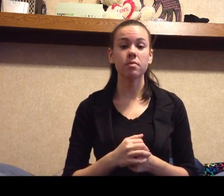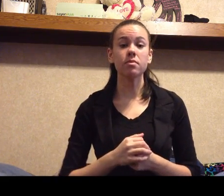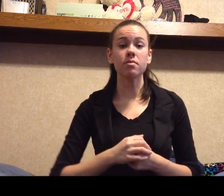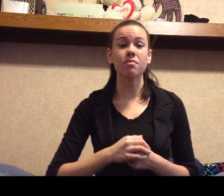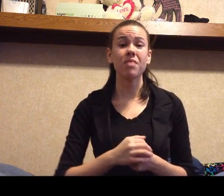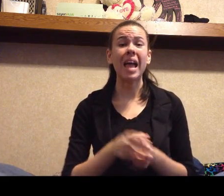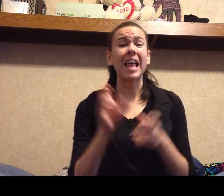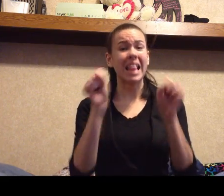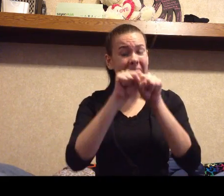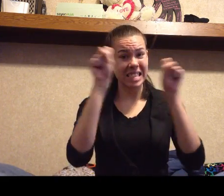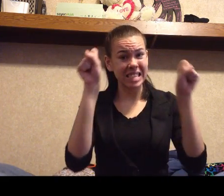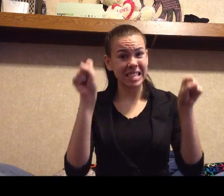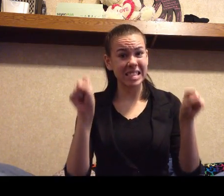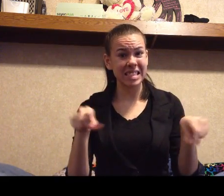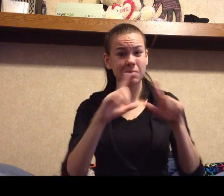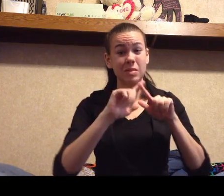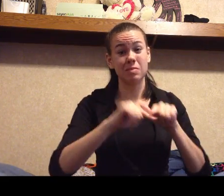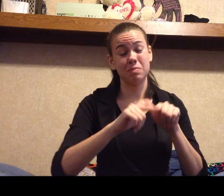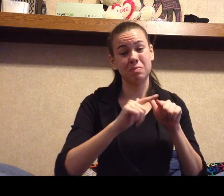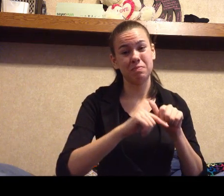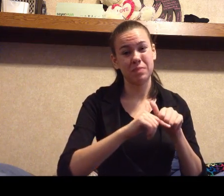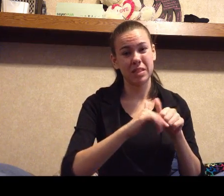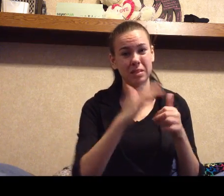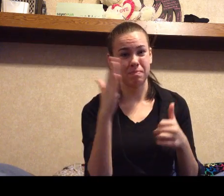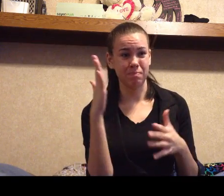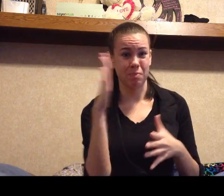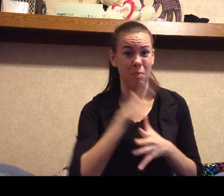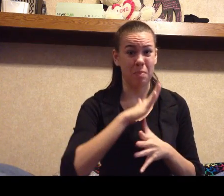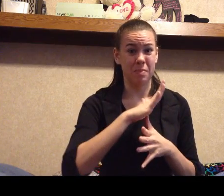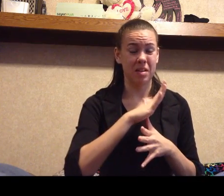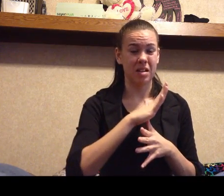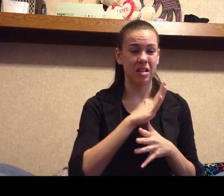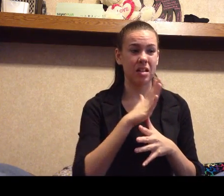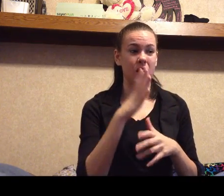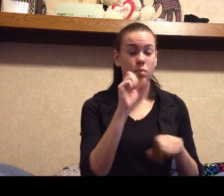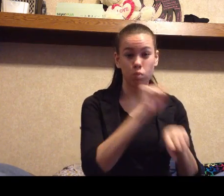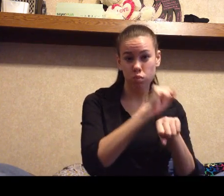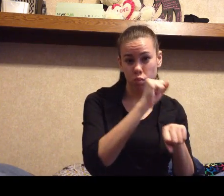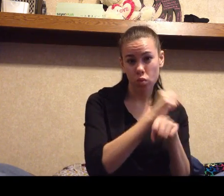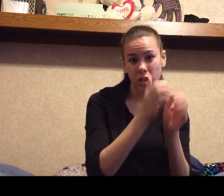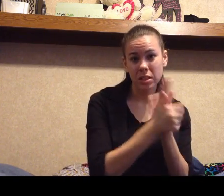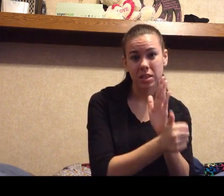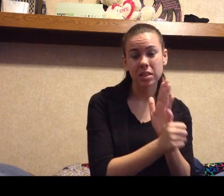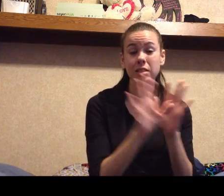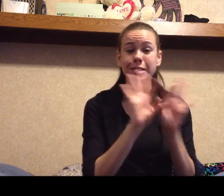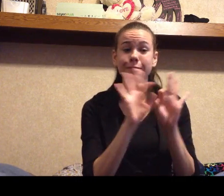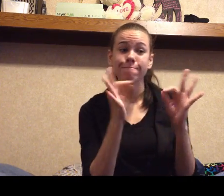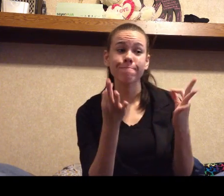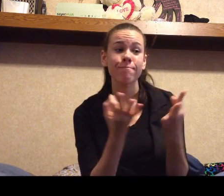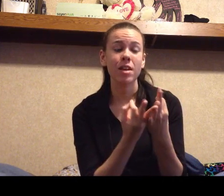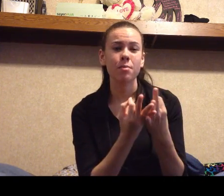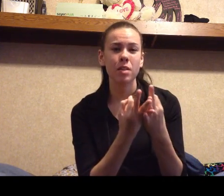family reunification, needed work skills, employment creation, and recognition of